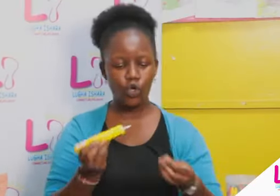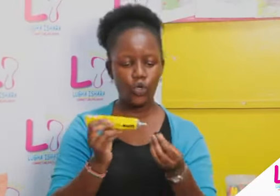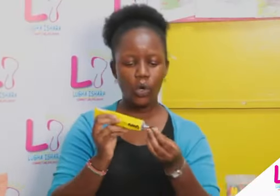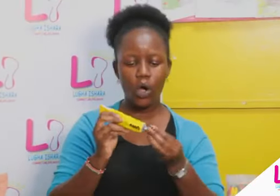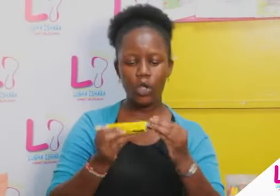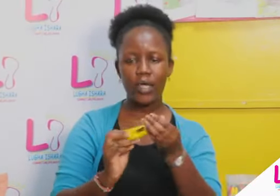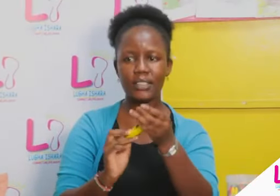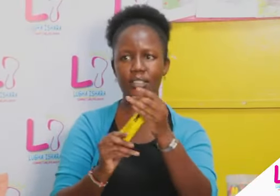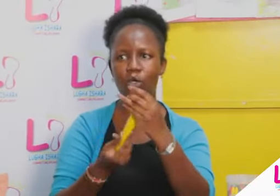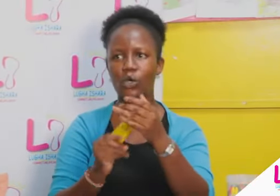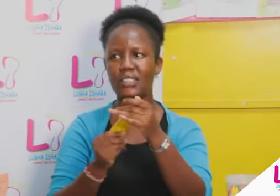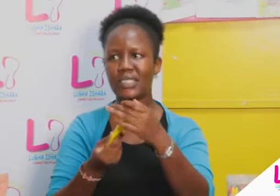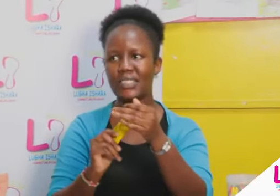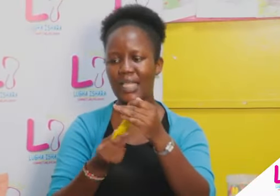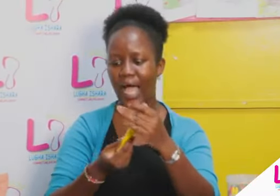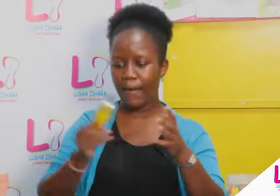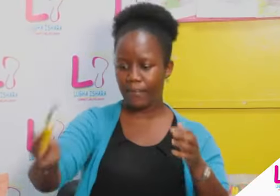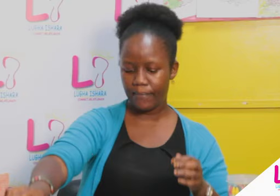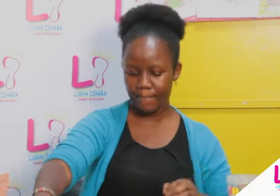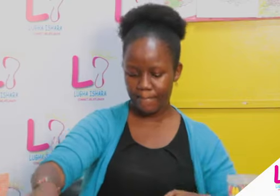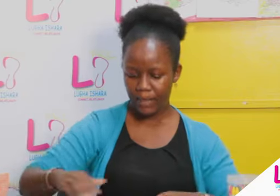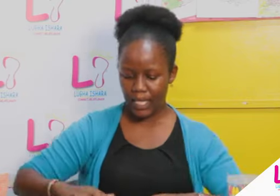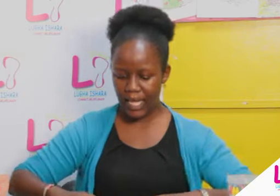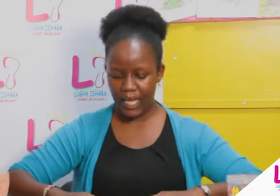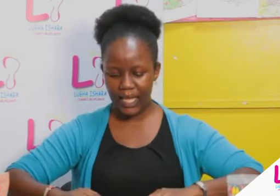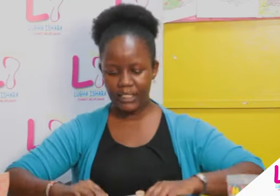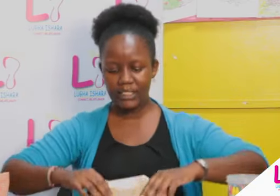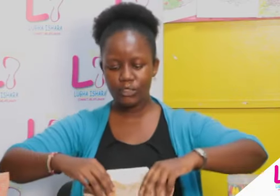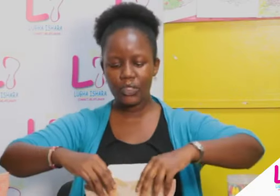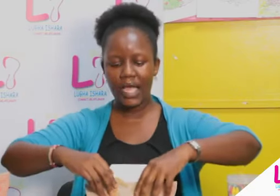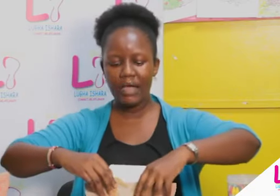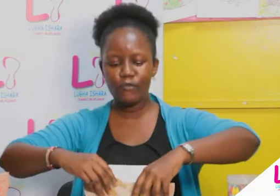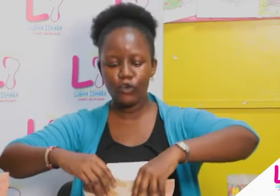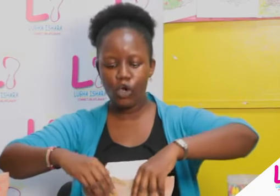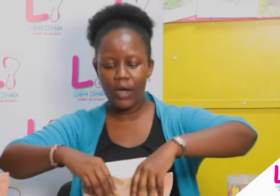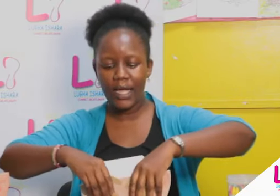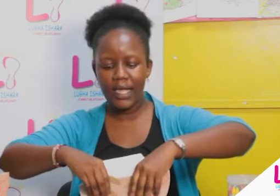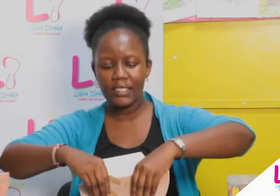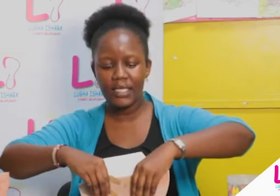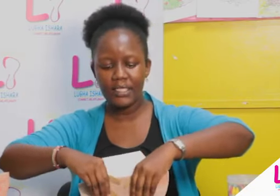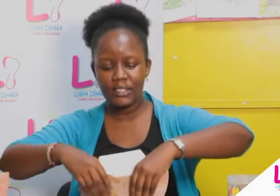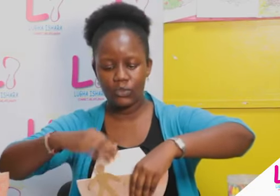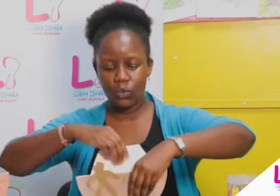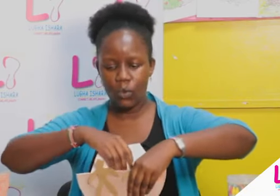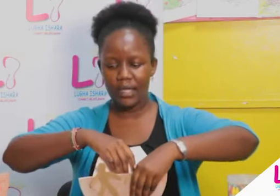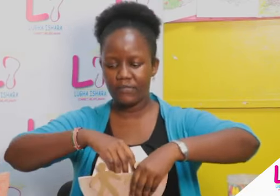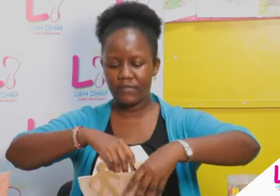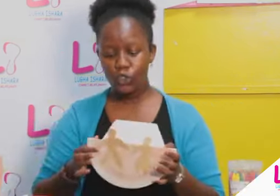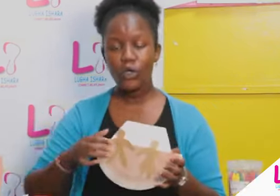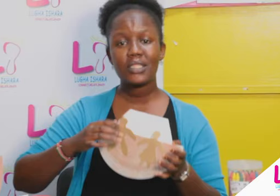glue, always close it up. And we have Noah and his wife. So